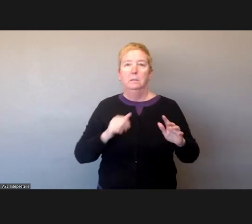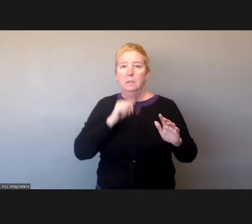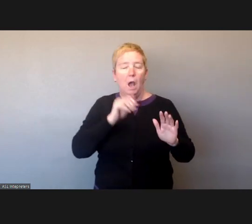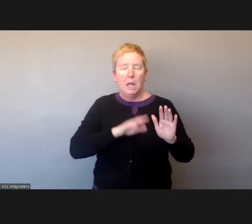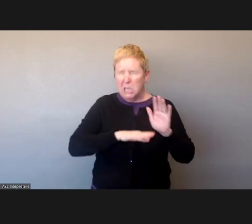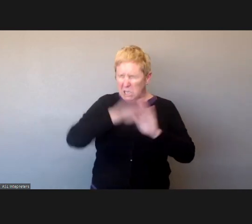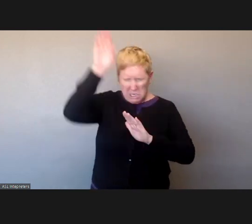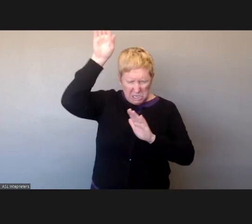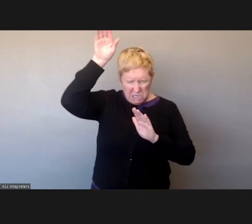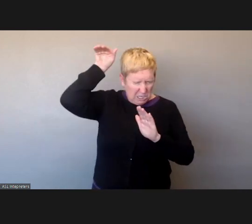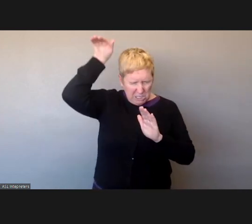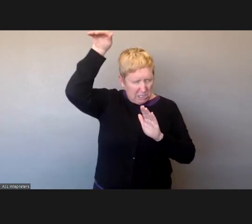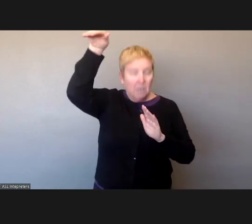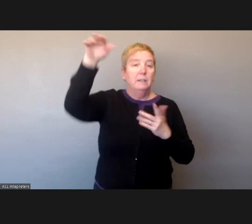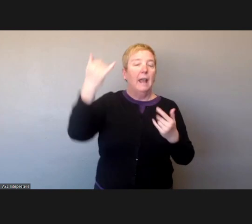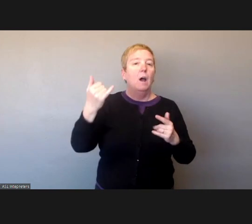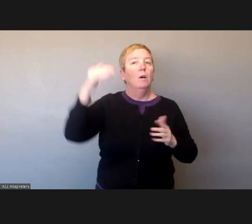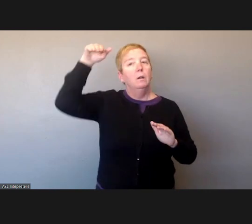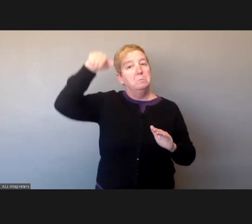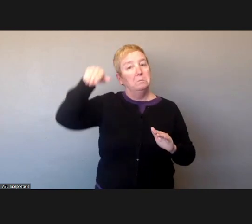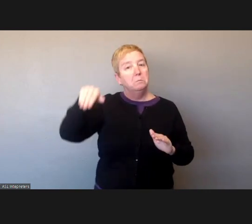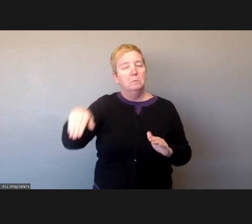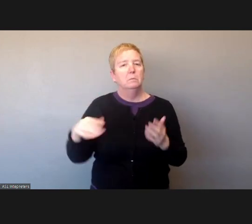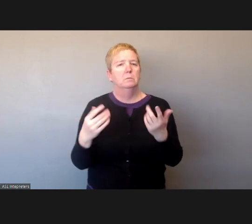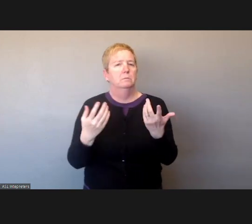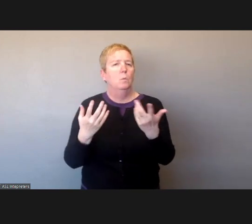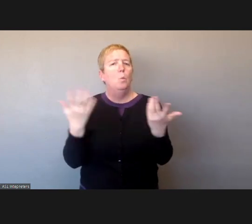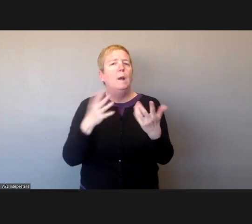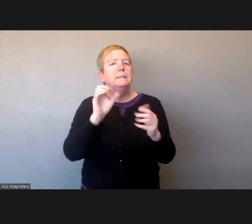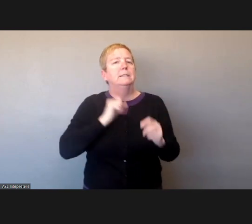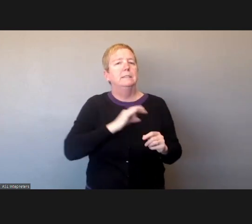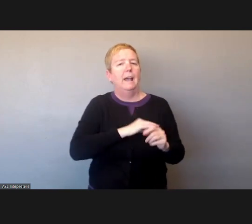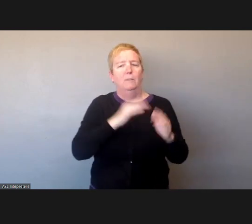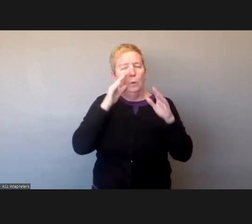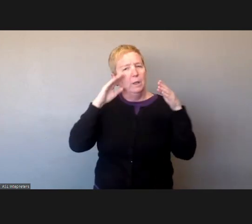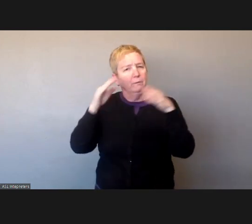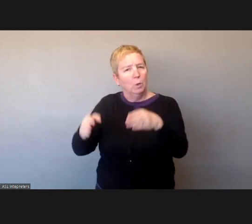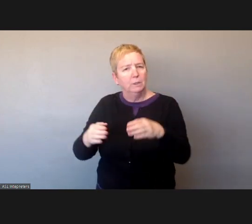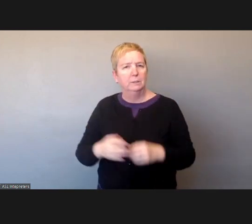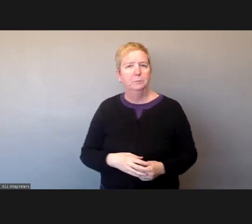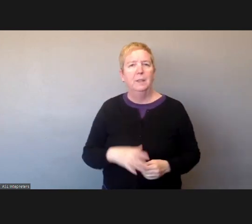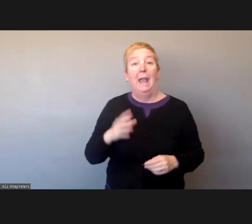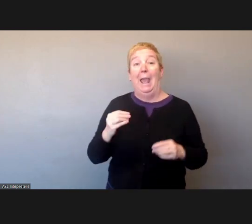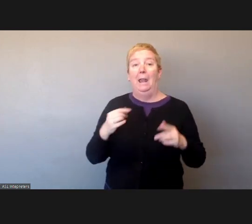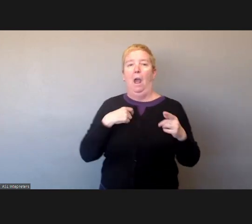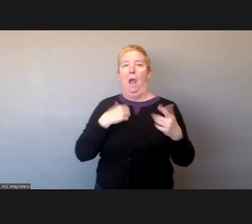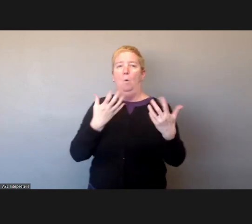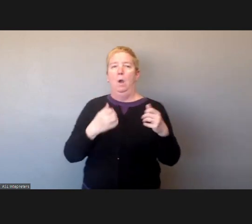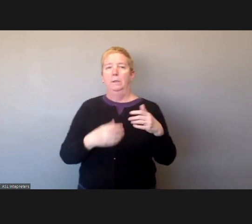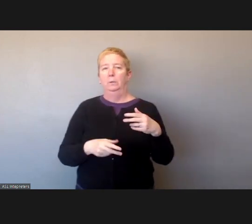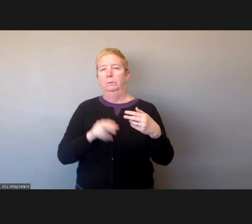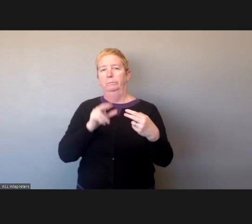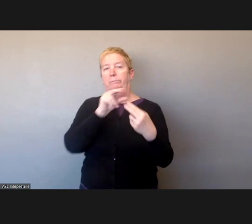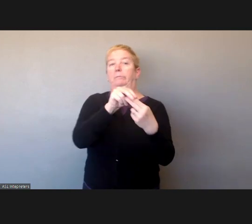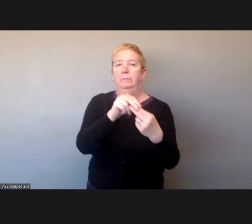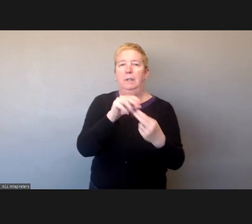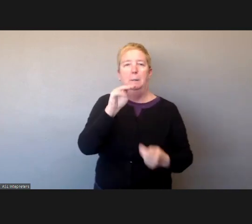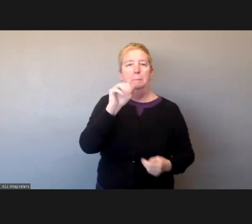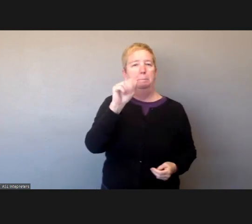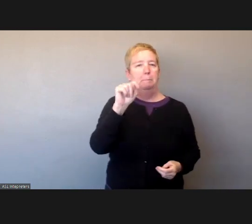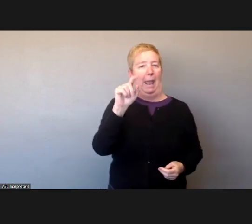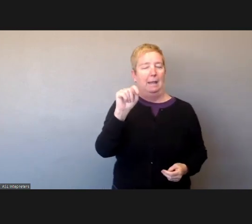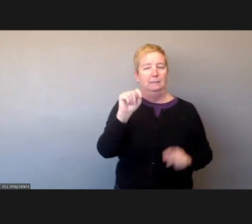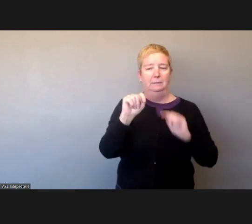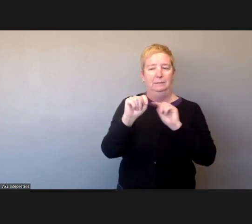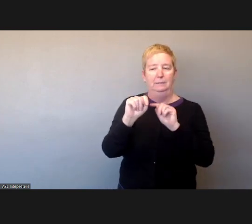reporting? And one real quick follow-up on Matt Hollingshead's question. What do you do with the self-reporting data if we're not putting